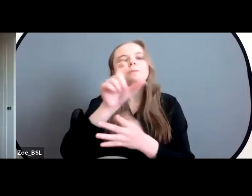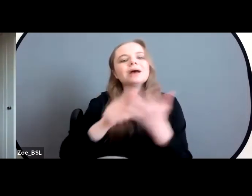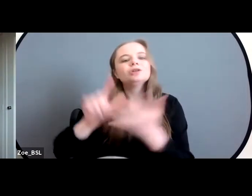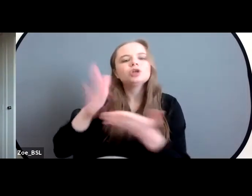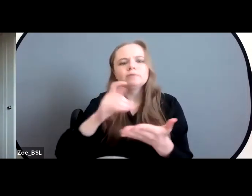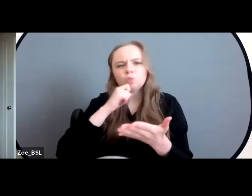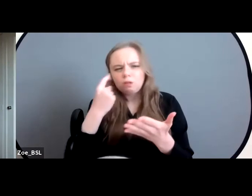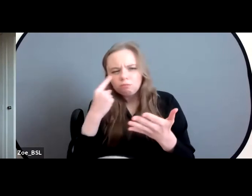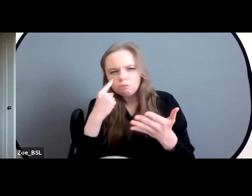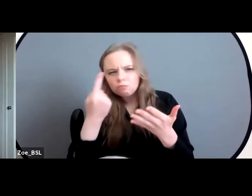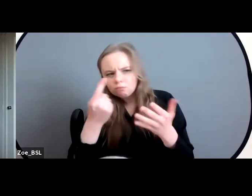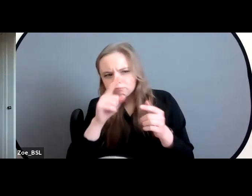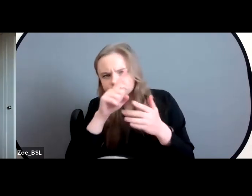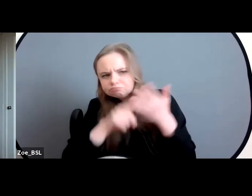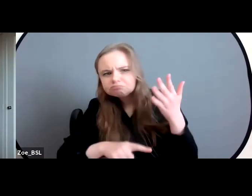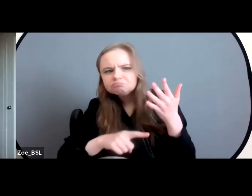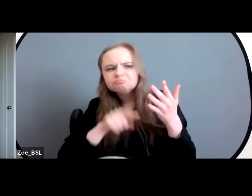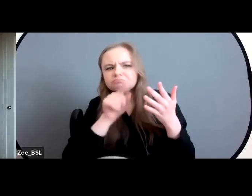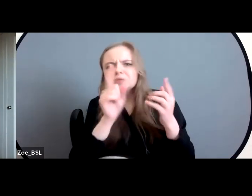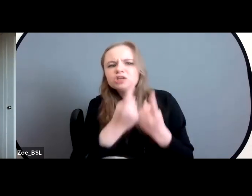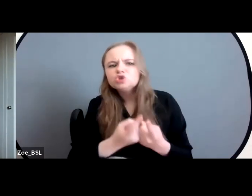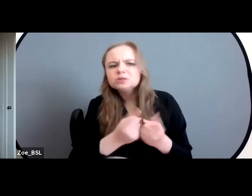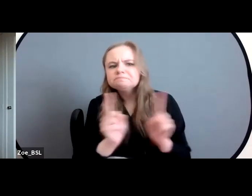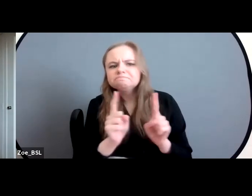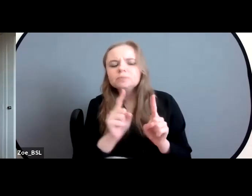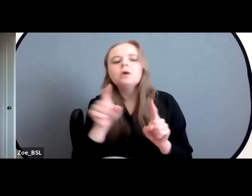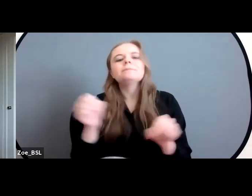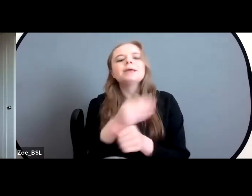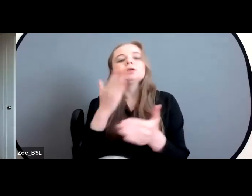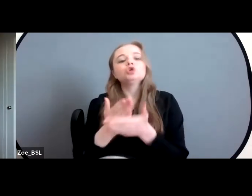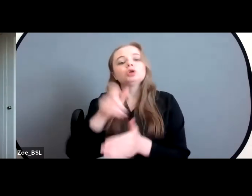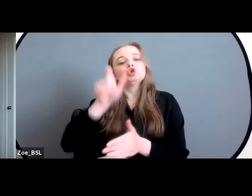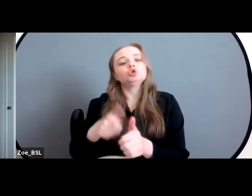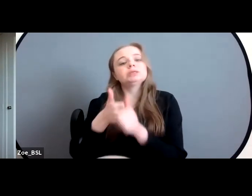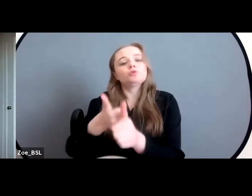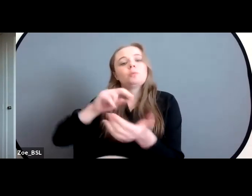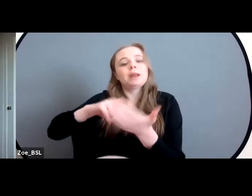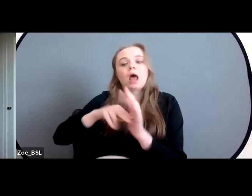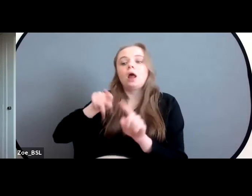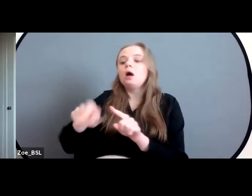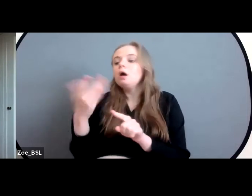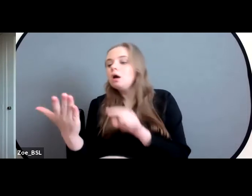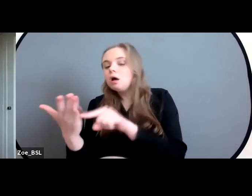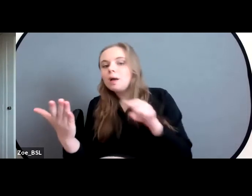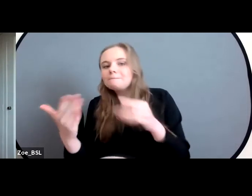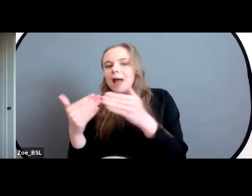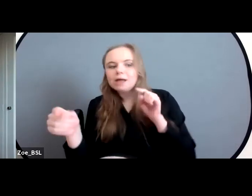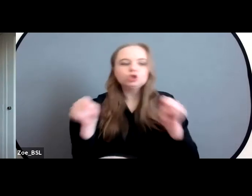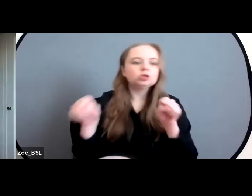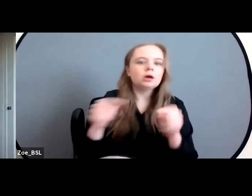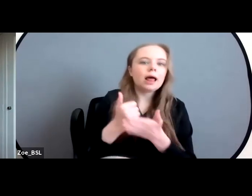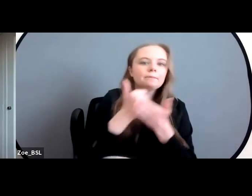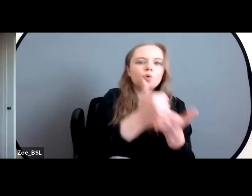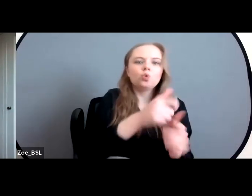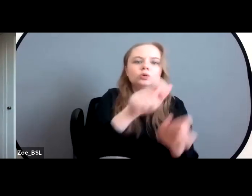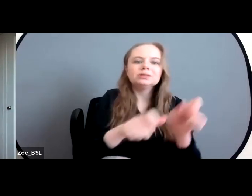closely and really try and translate people's student support plans into help for disabled students